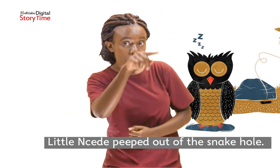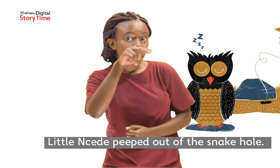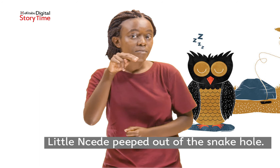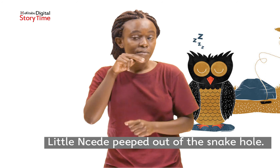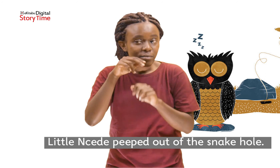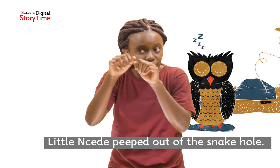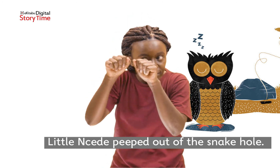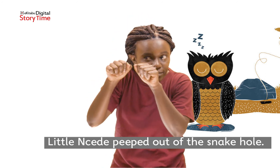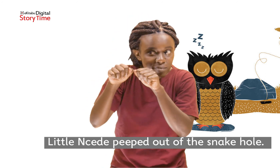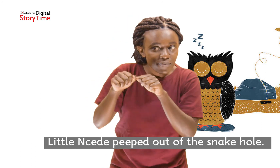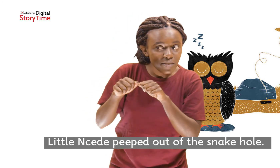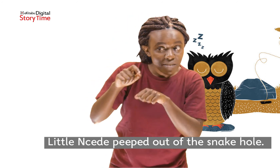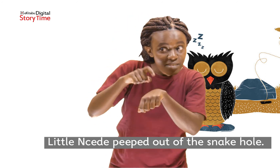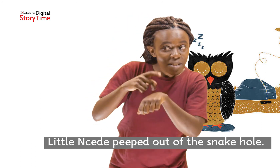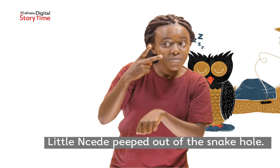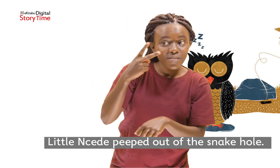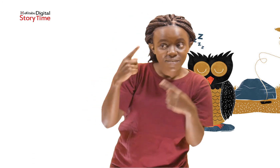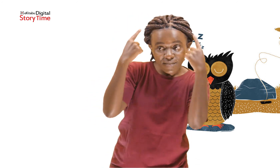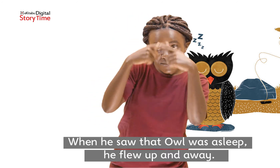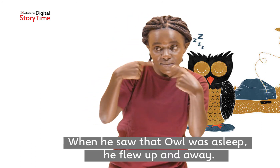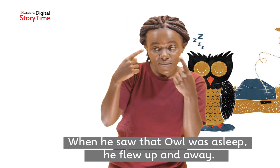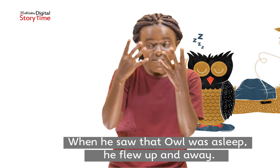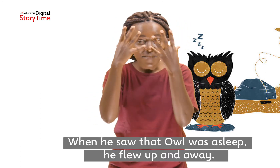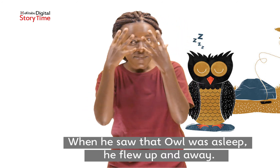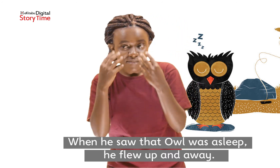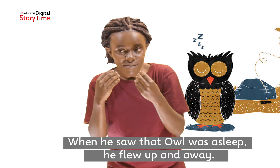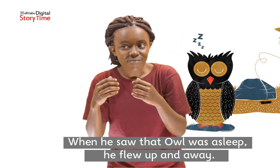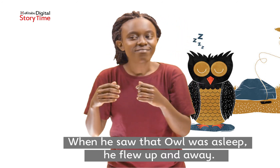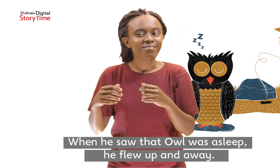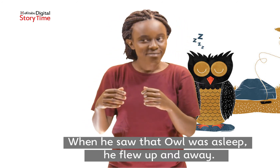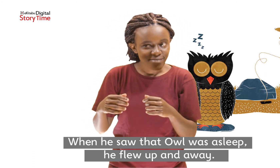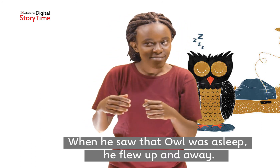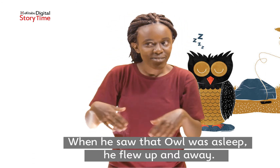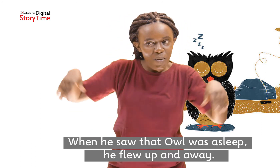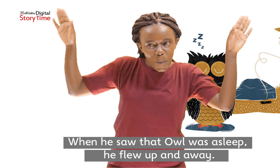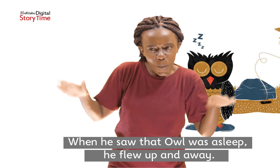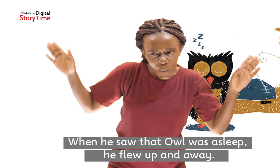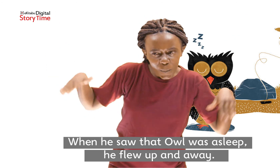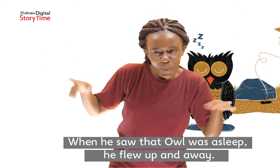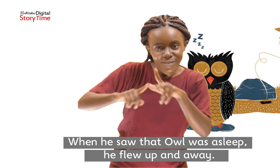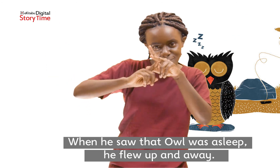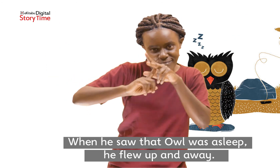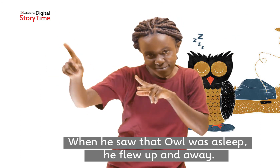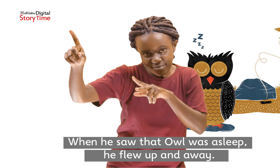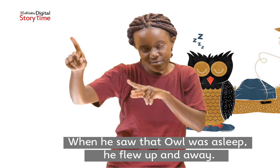Little Sid peeped out of the snake hole. When he saw that all was asleep, he flew up and